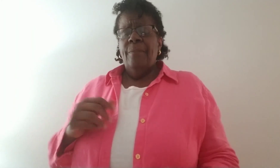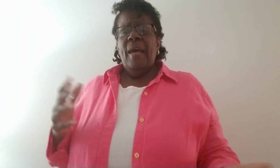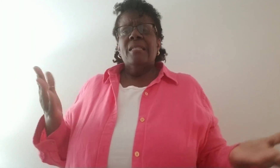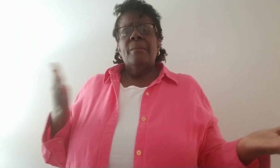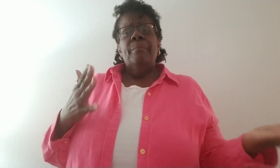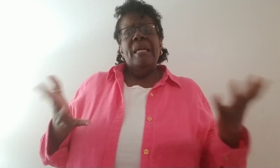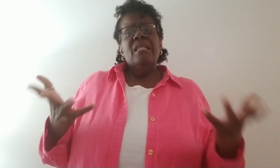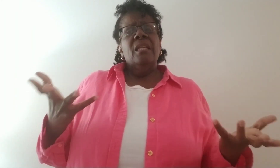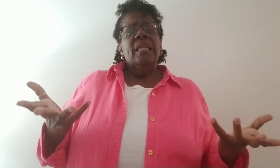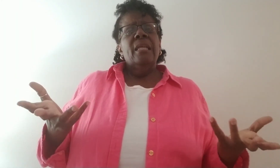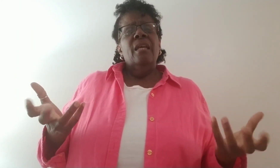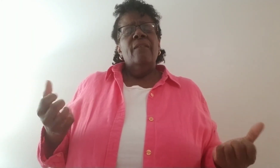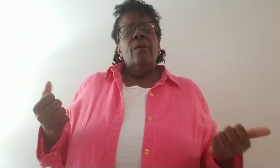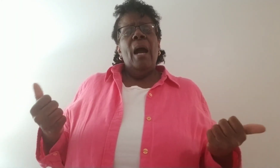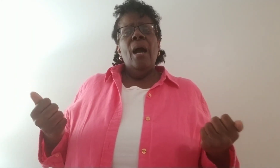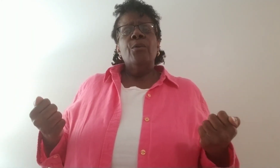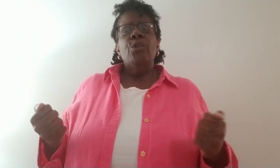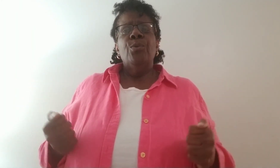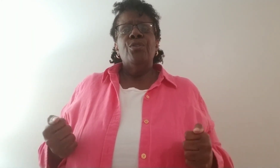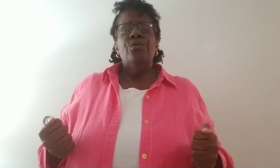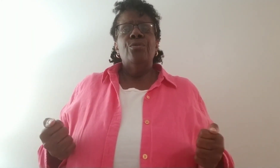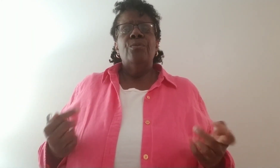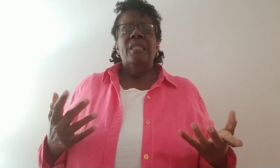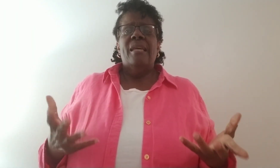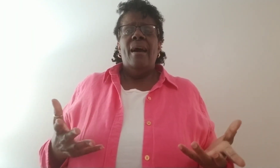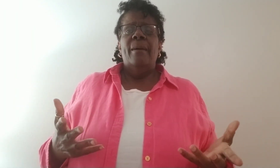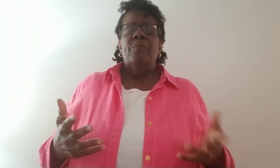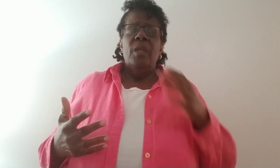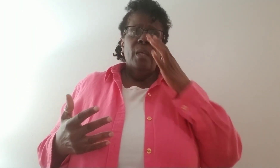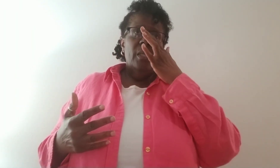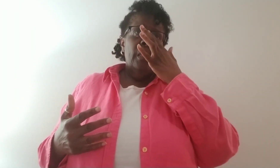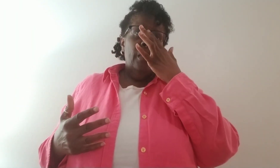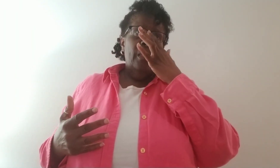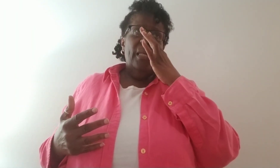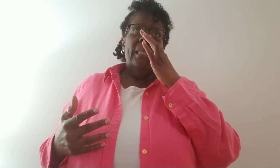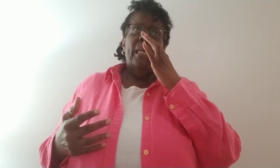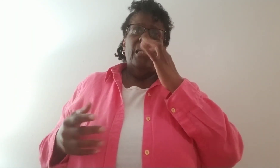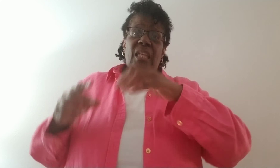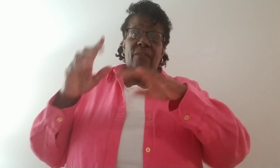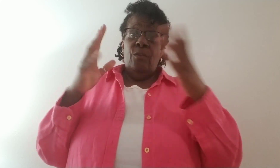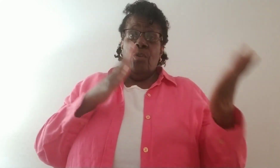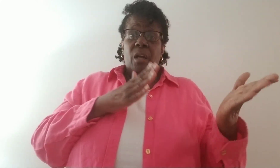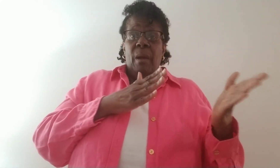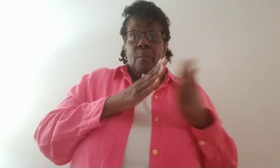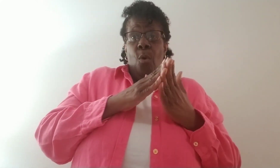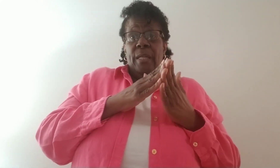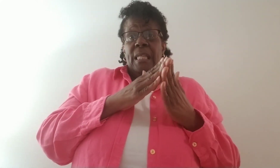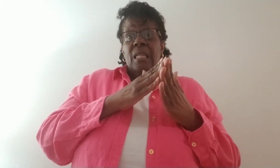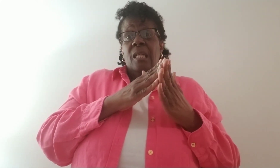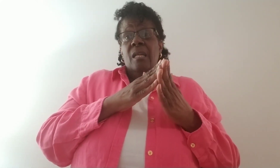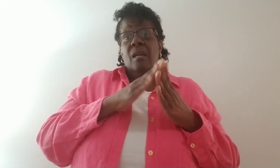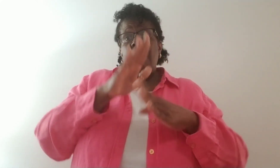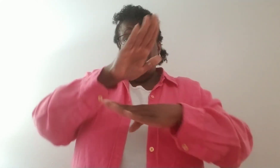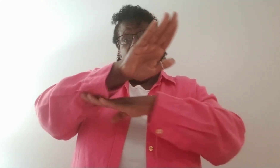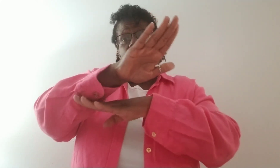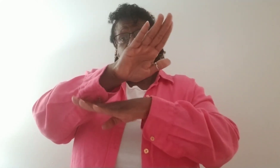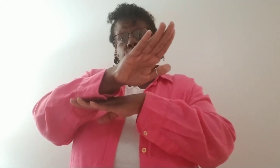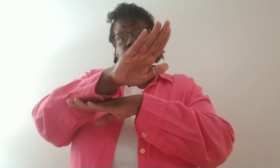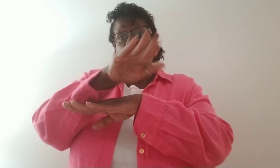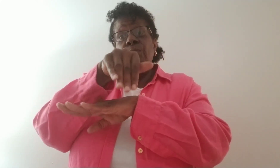that's basically how you would do the time. Again, if you're talking about morning, afternoon,